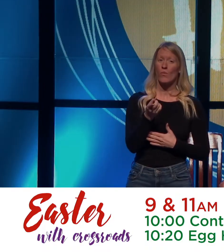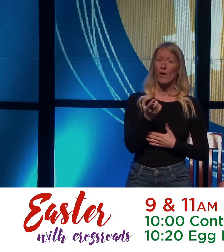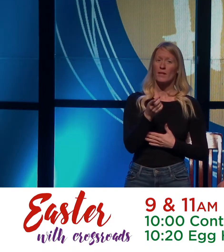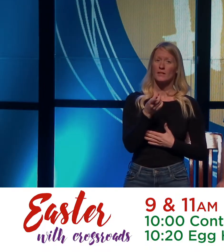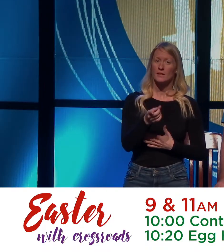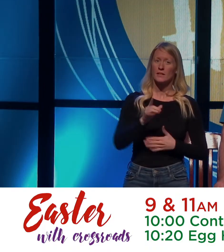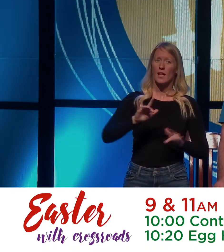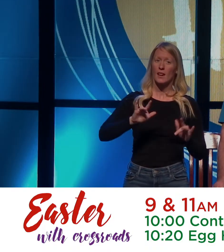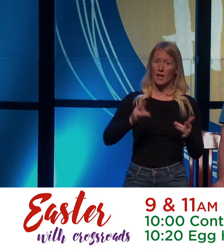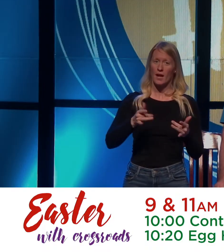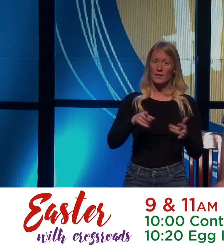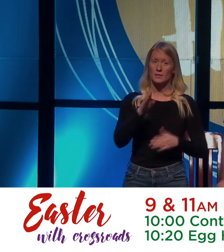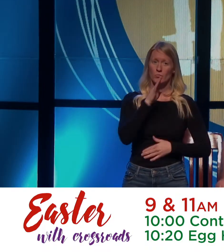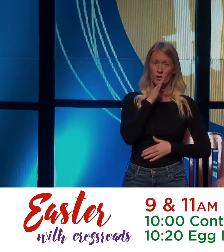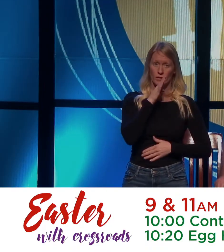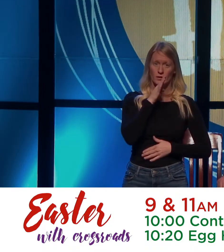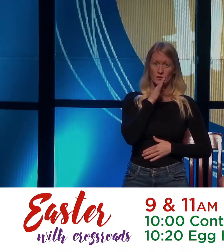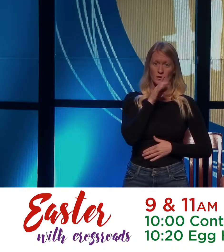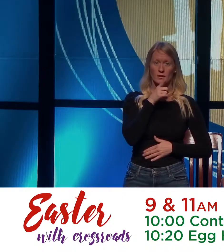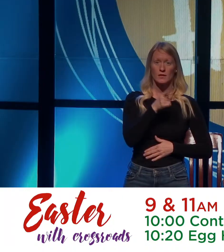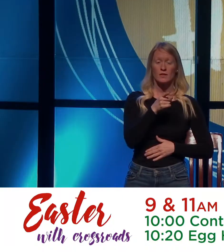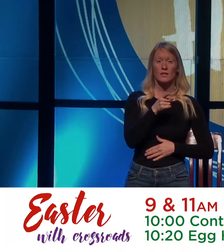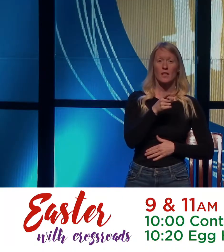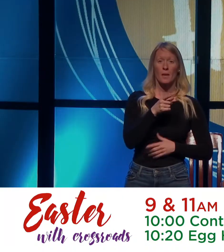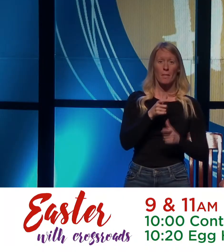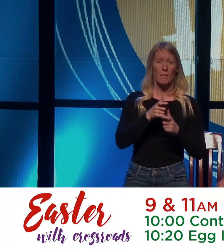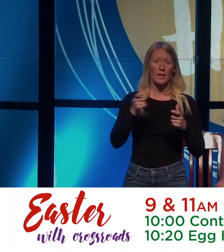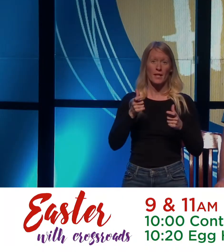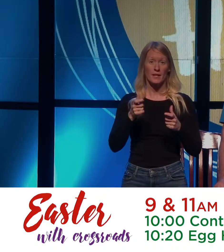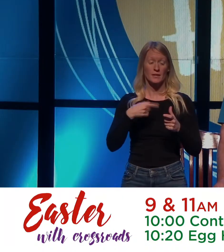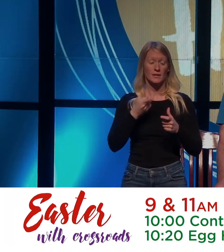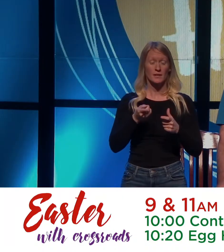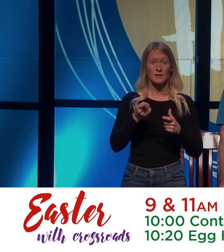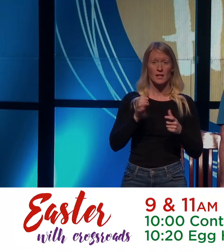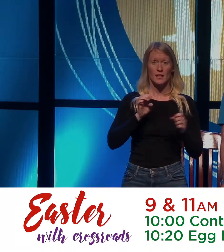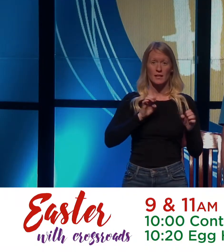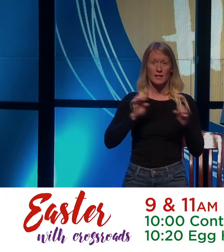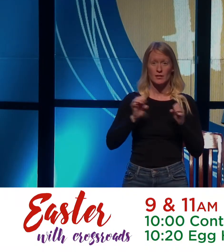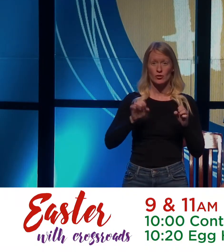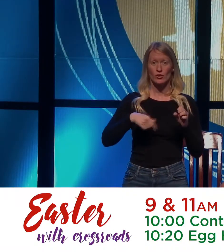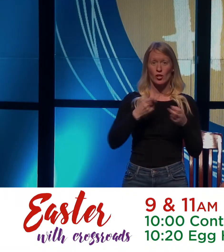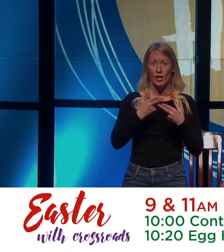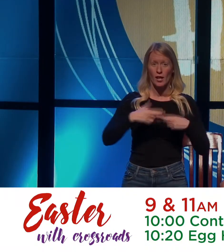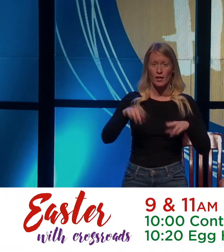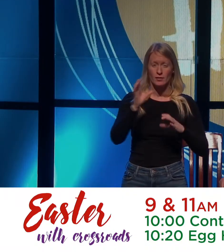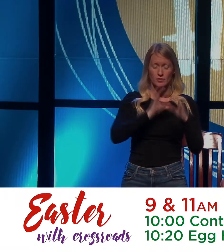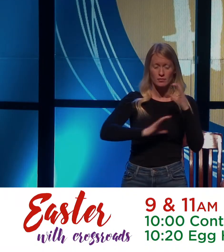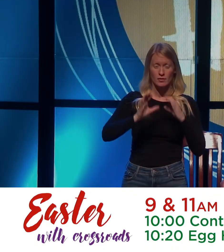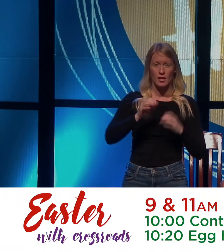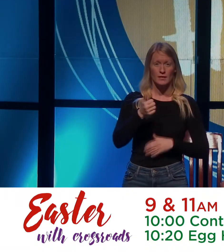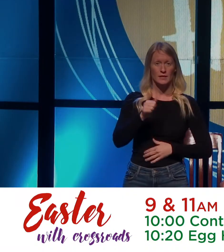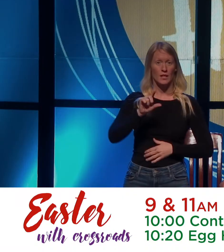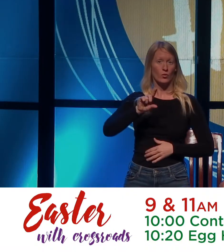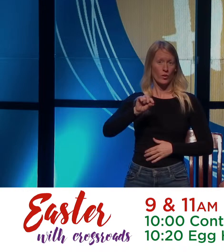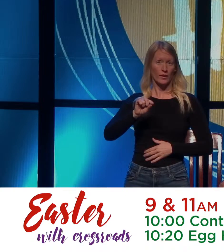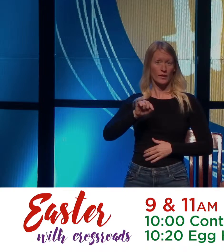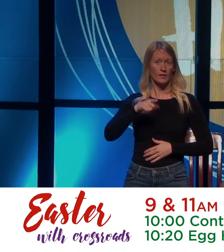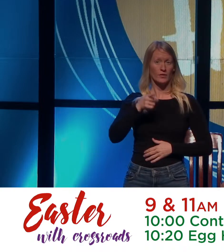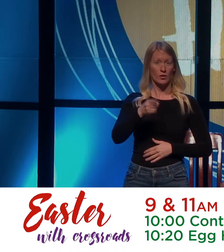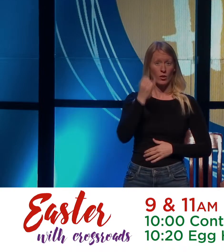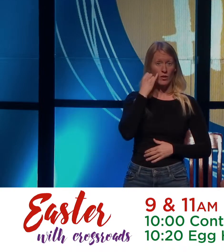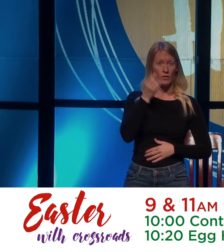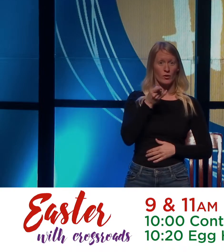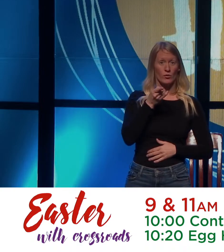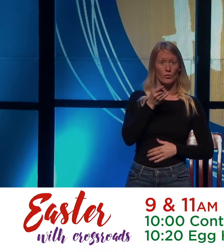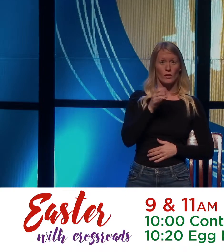we'll share a light continental breakfast and a big Easter egg hunt for the kids at 10:20. So whether you stay